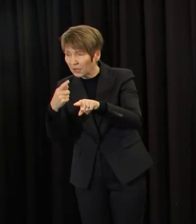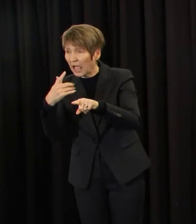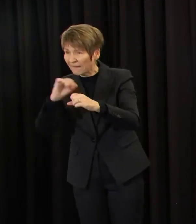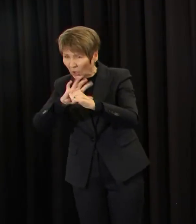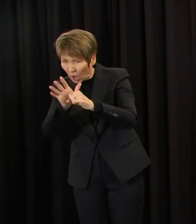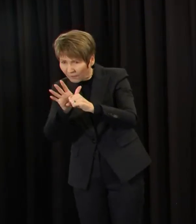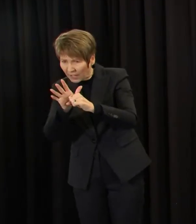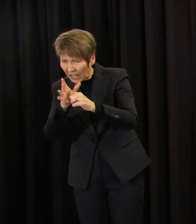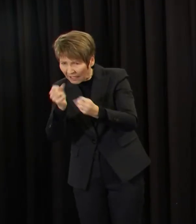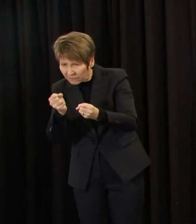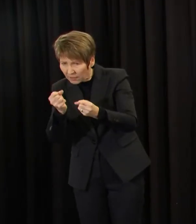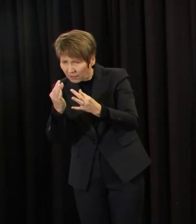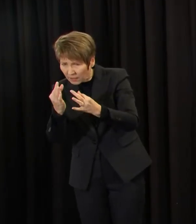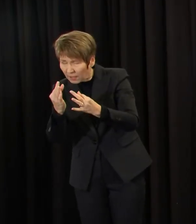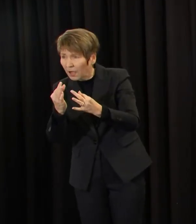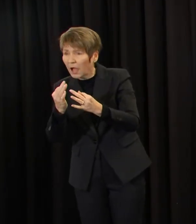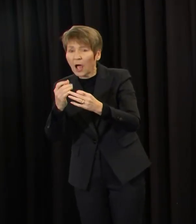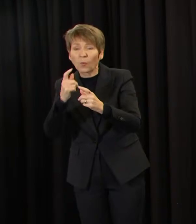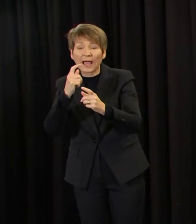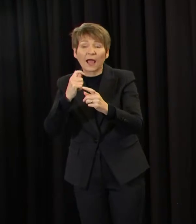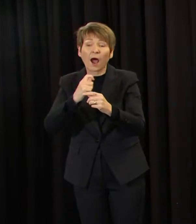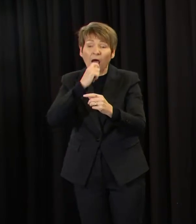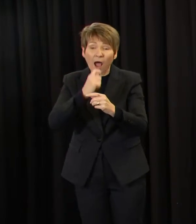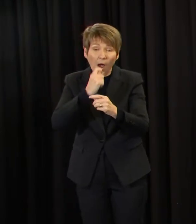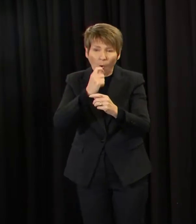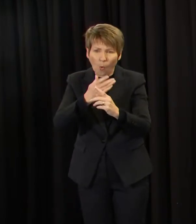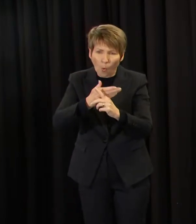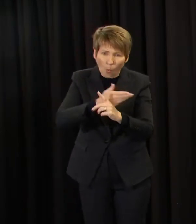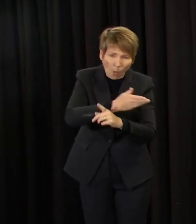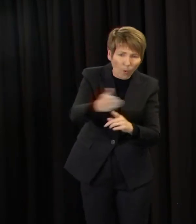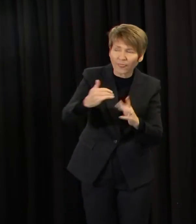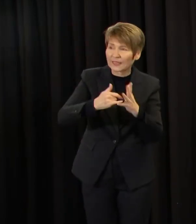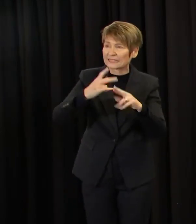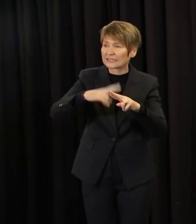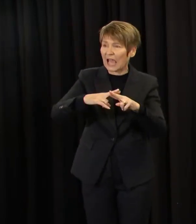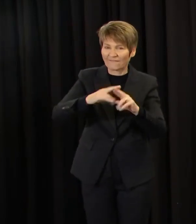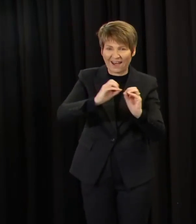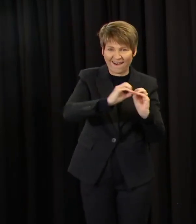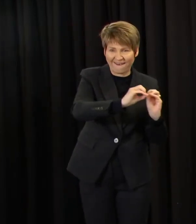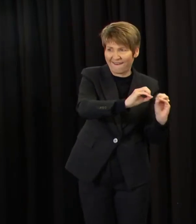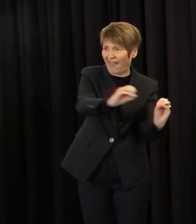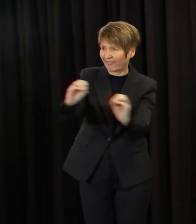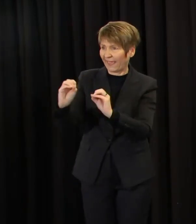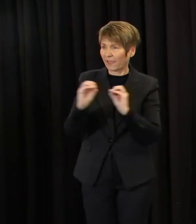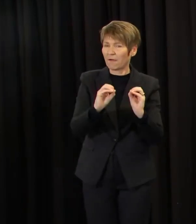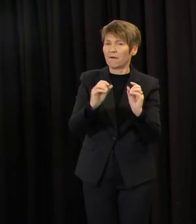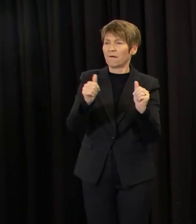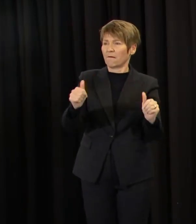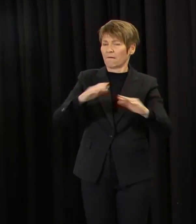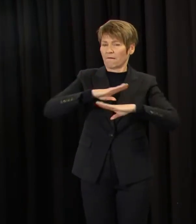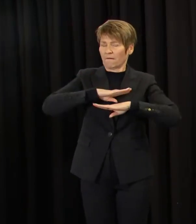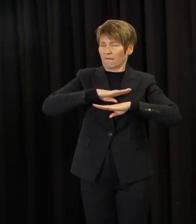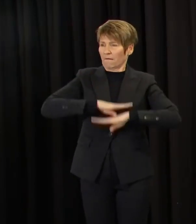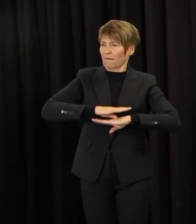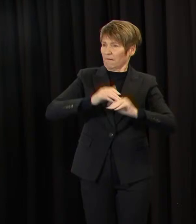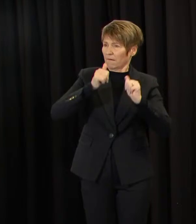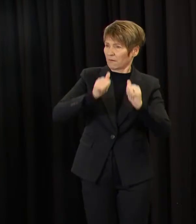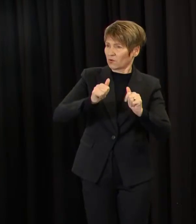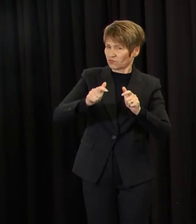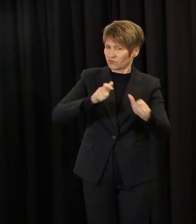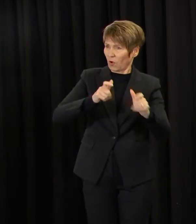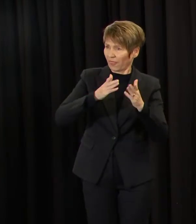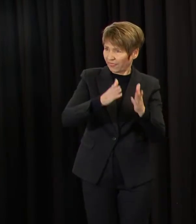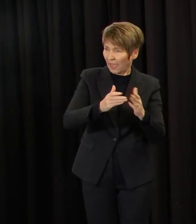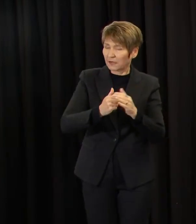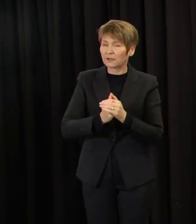continue to provide our full support to the aged care facility, but it looks, at this point in time, under good control, and the recent